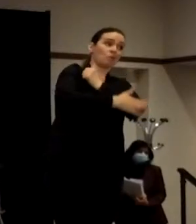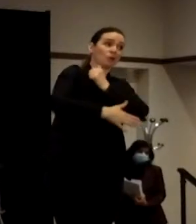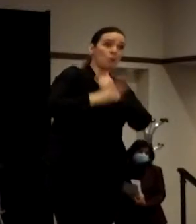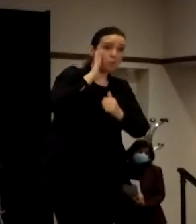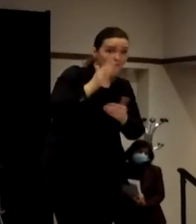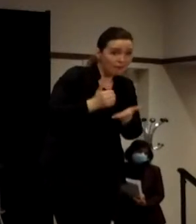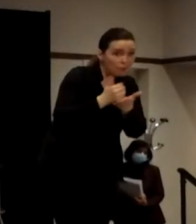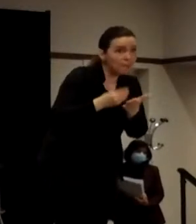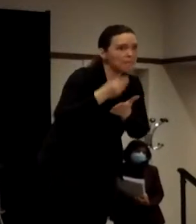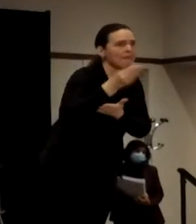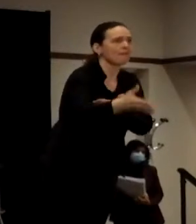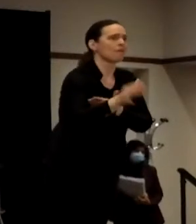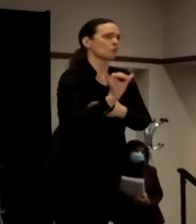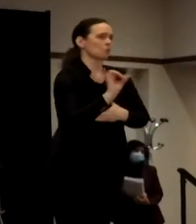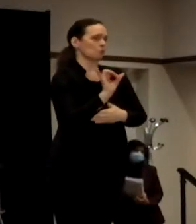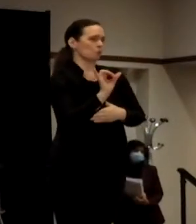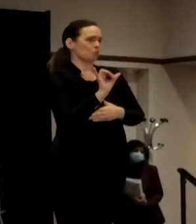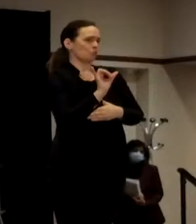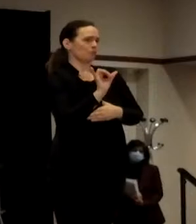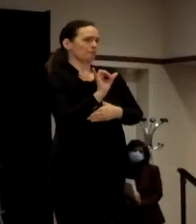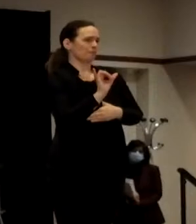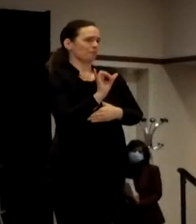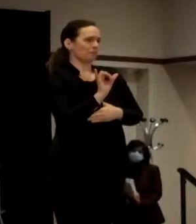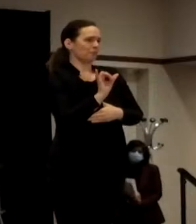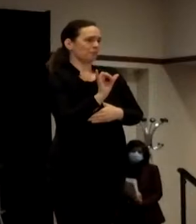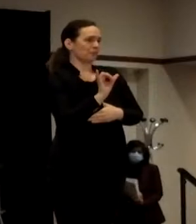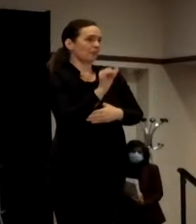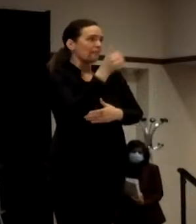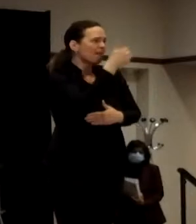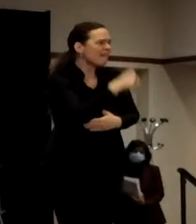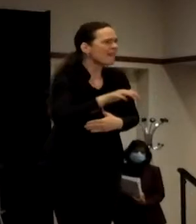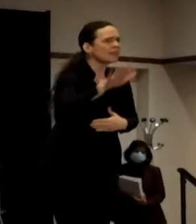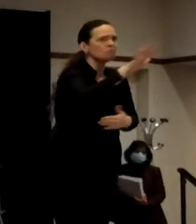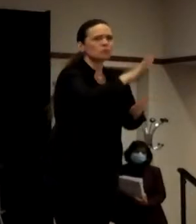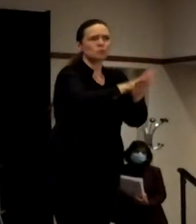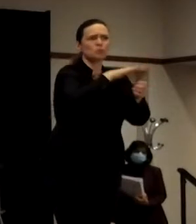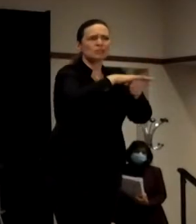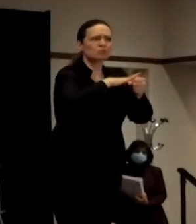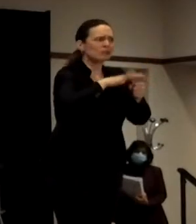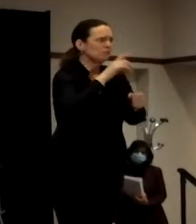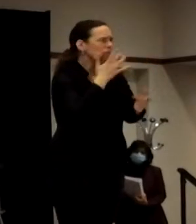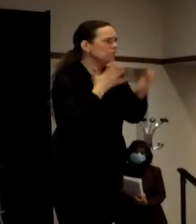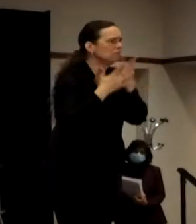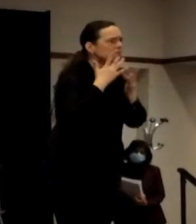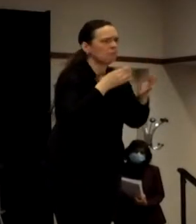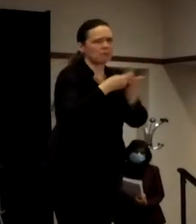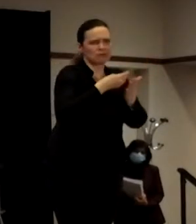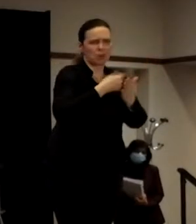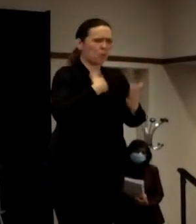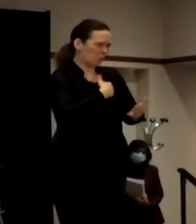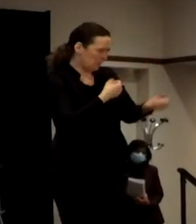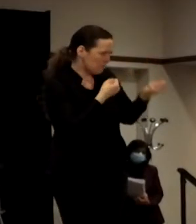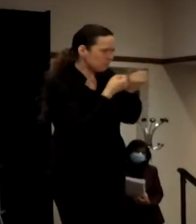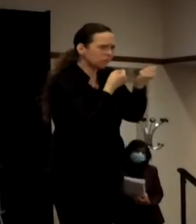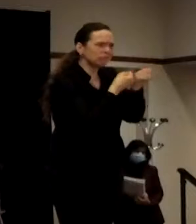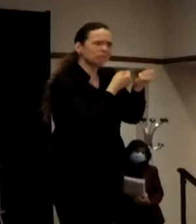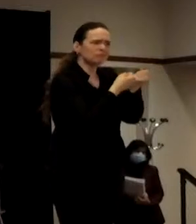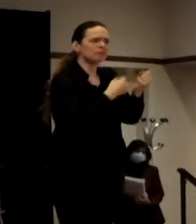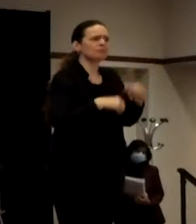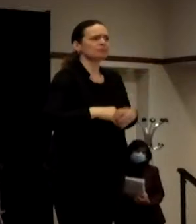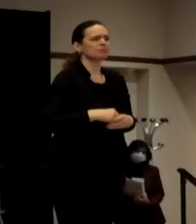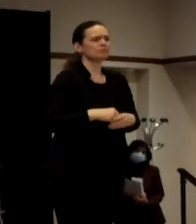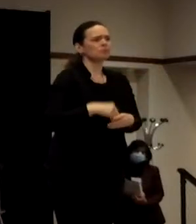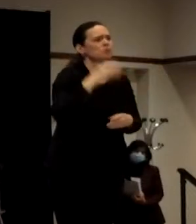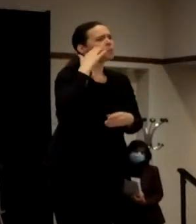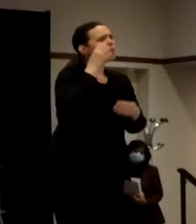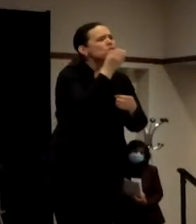them. We know that some districts already have them. We'll take an inventory if folks, after